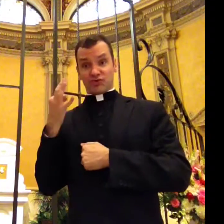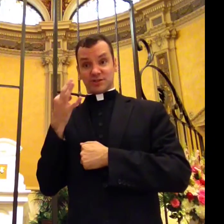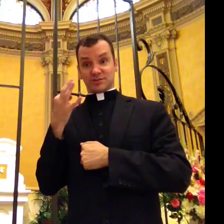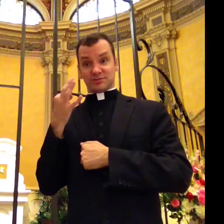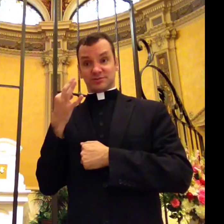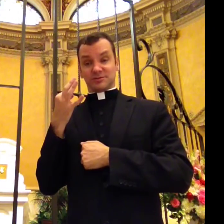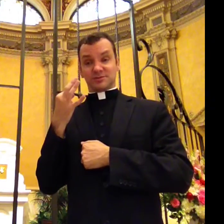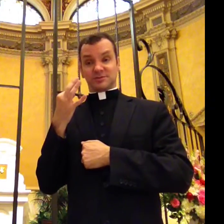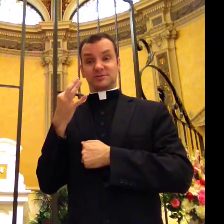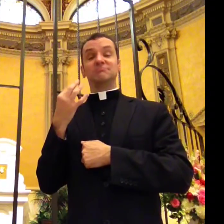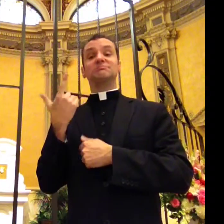well.